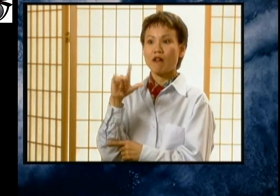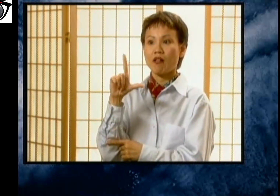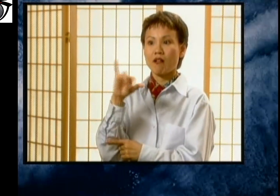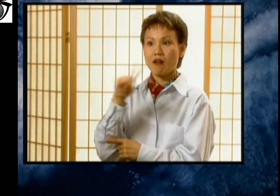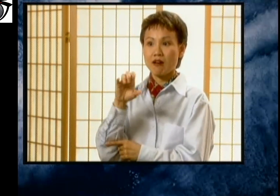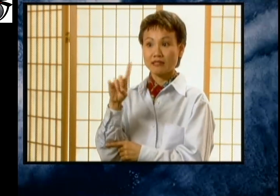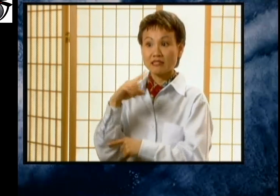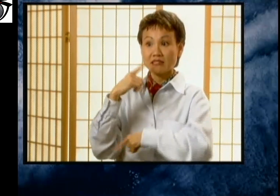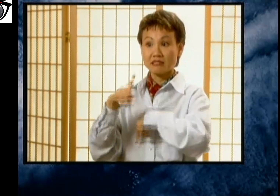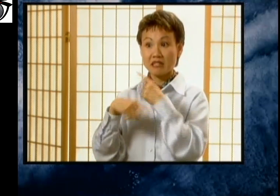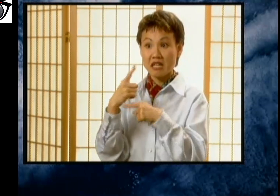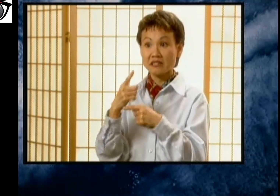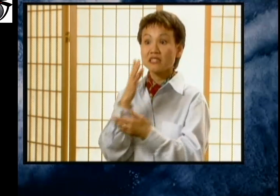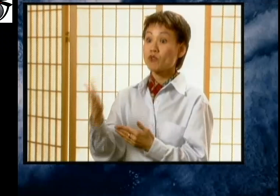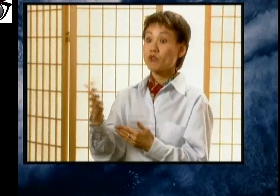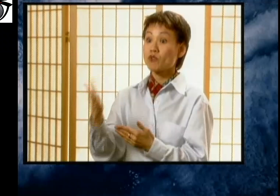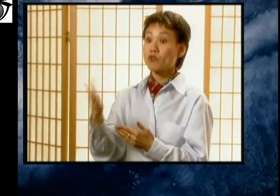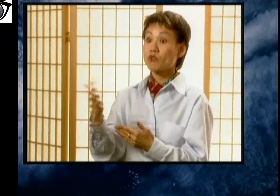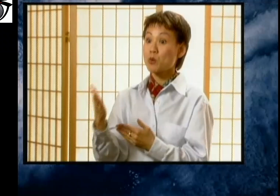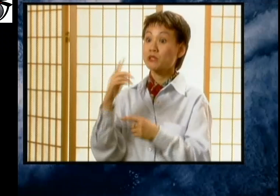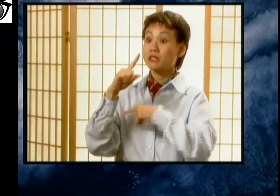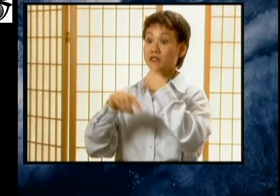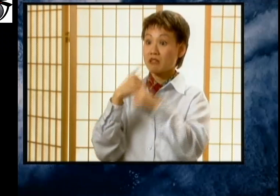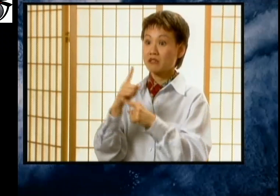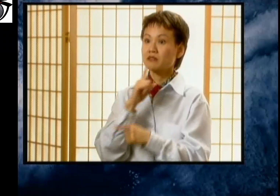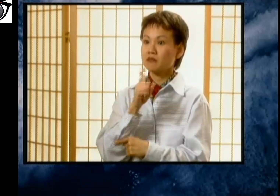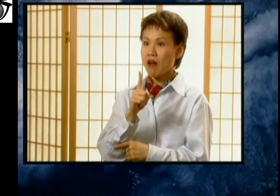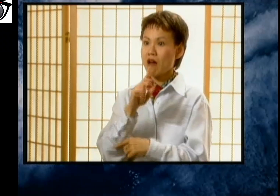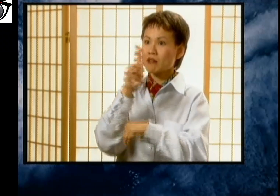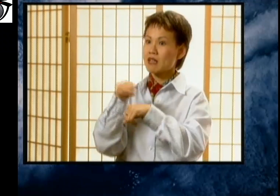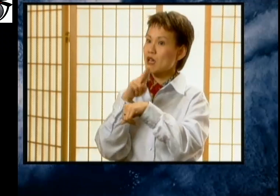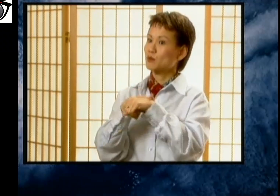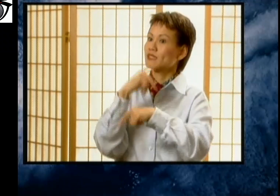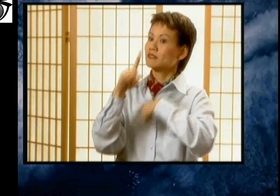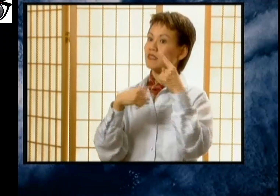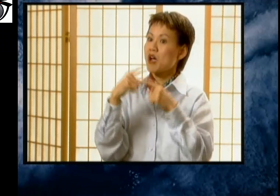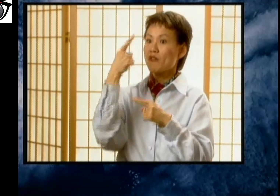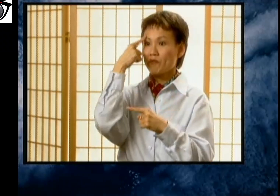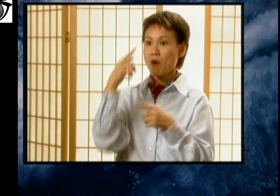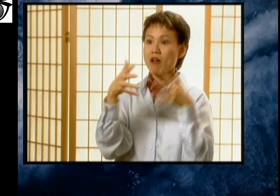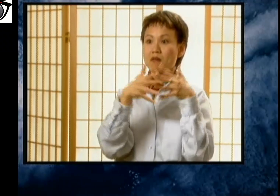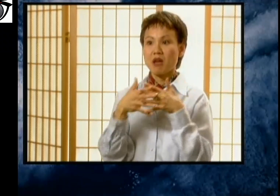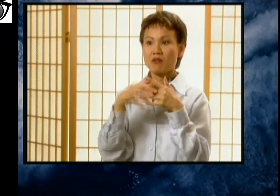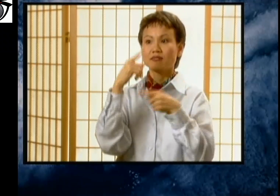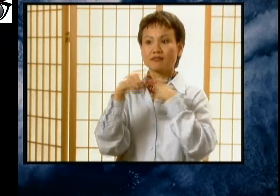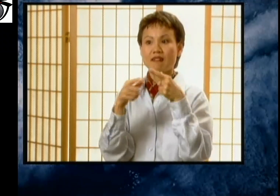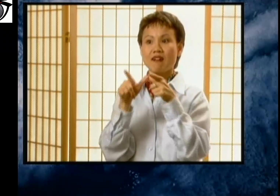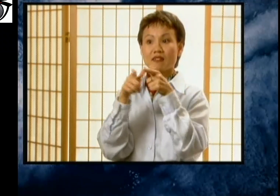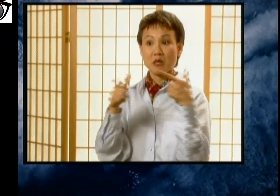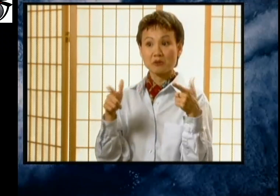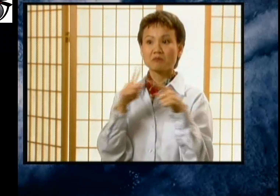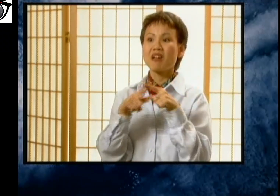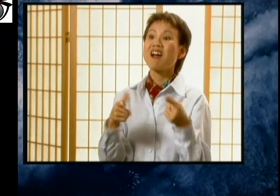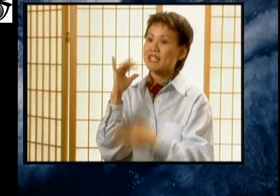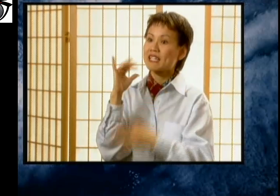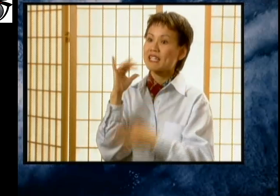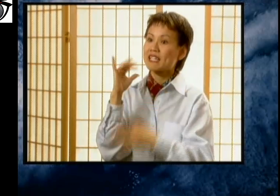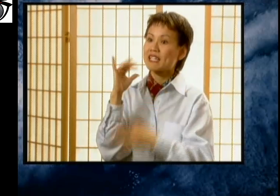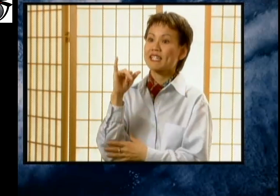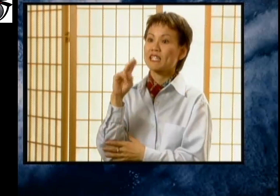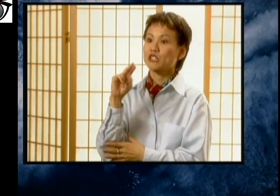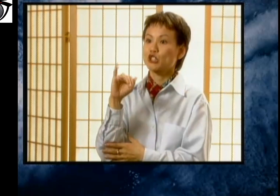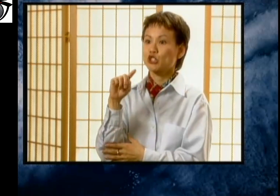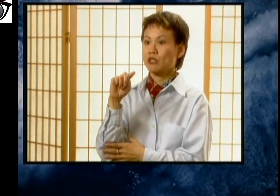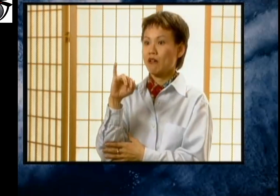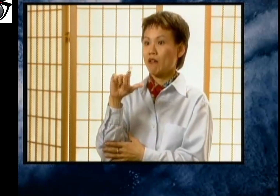Many signs are initialized signs. Some of these signs are natural signs from American Sign